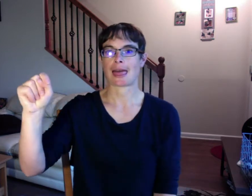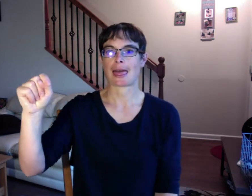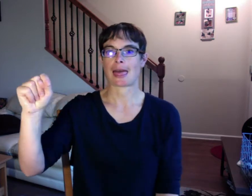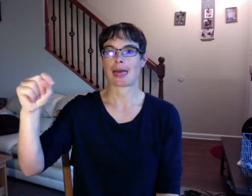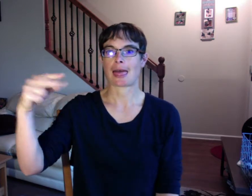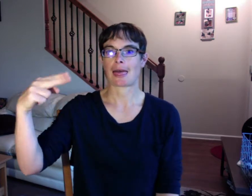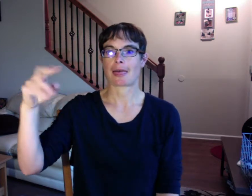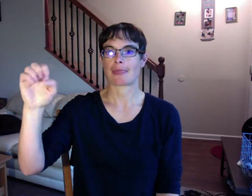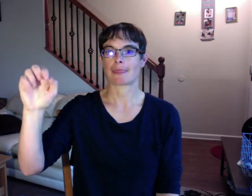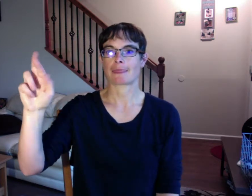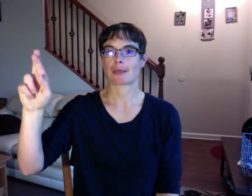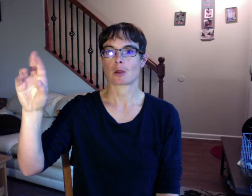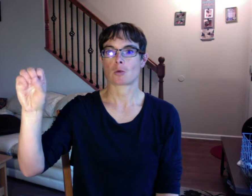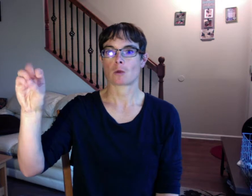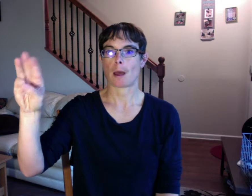I will be able to